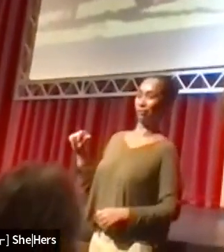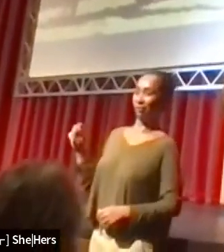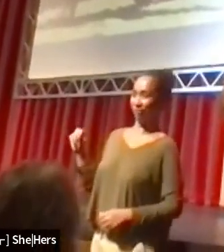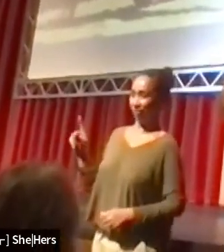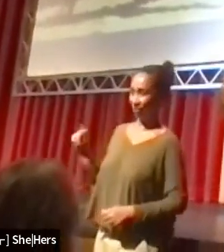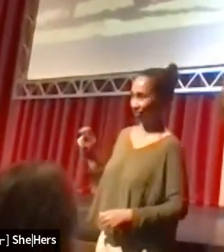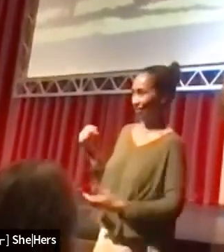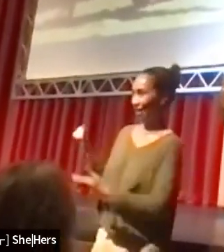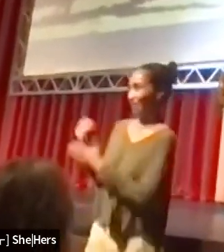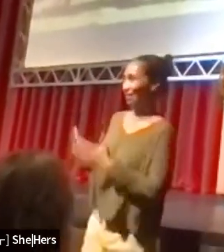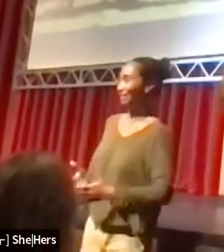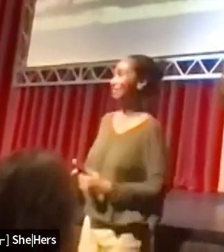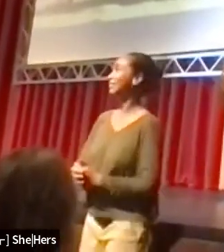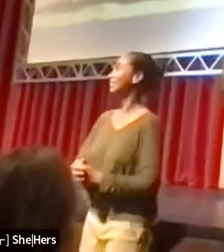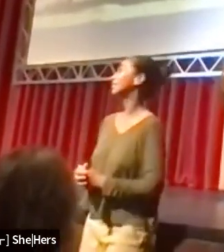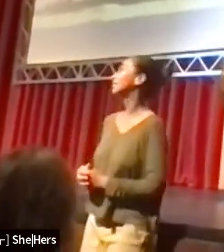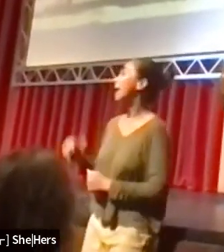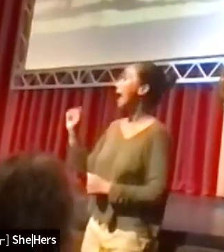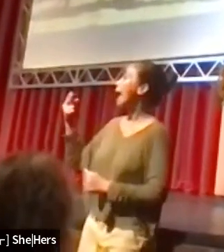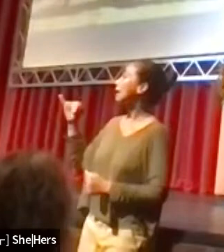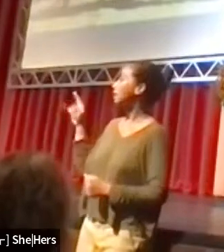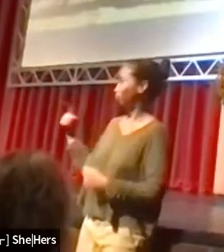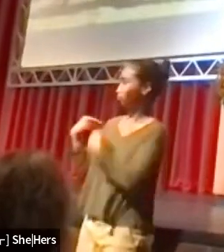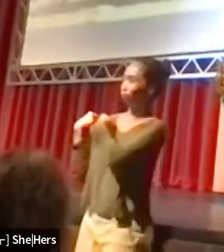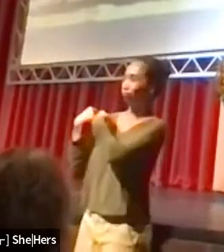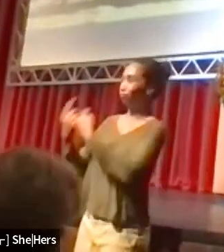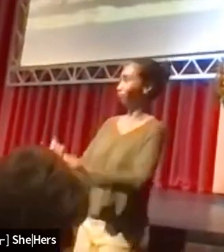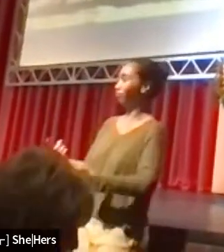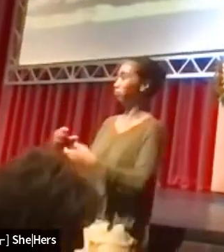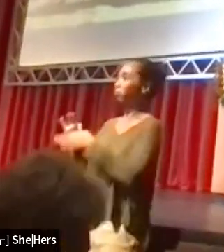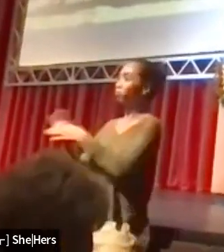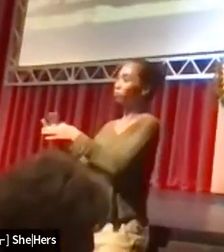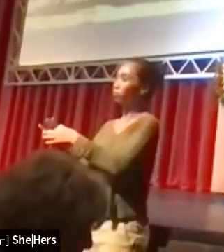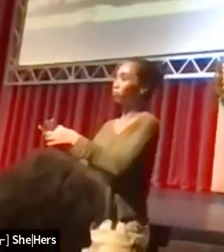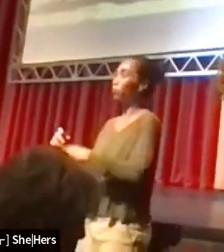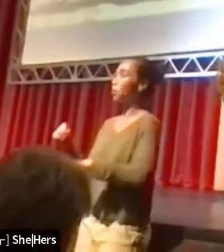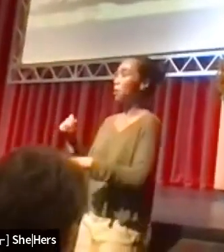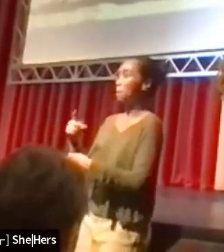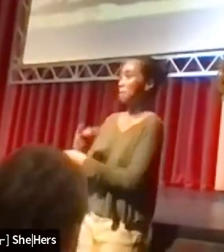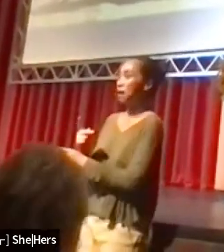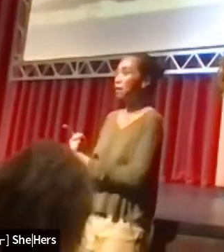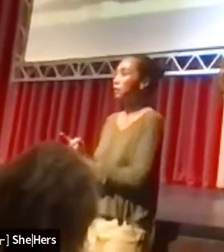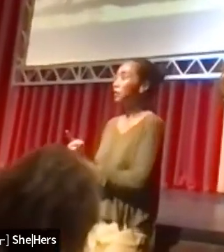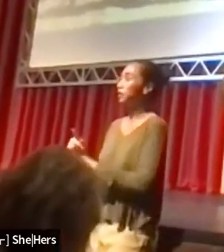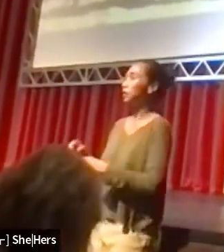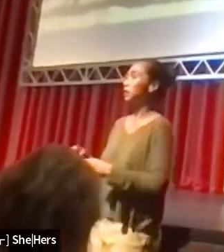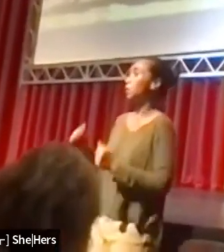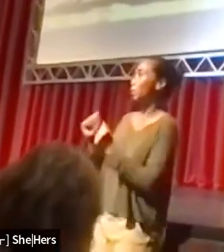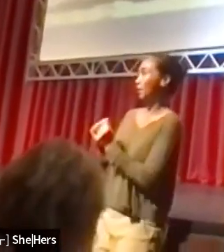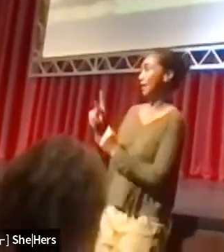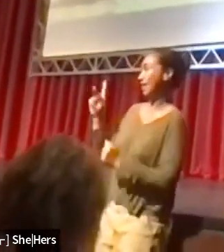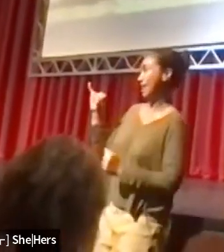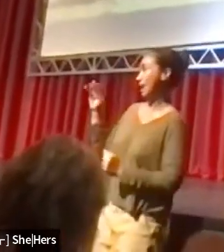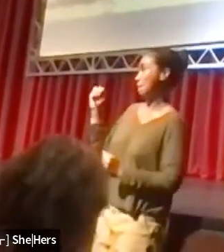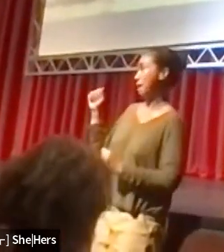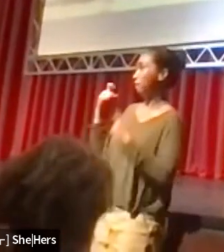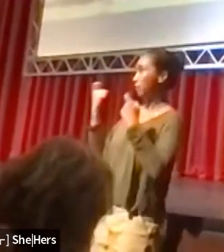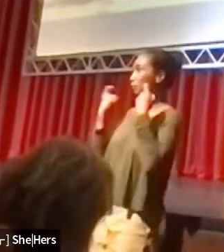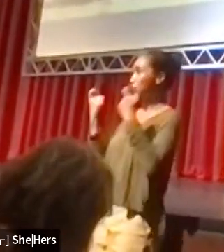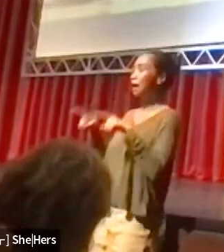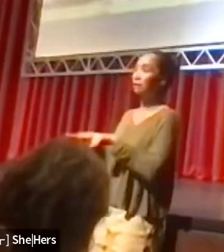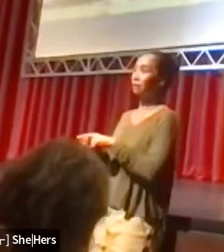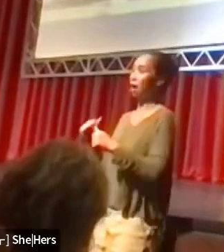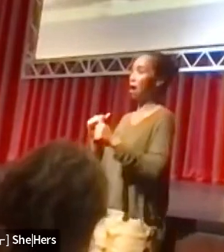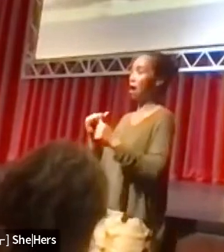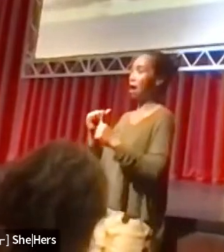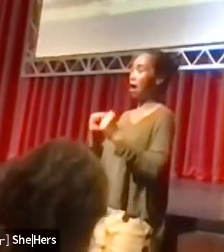Ahi Kurunaharan. Ahi has been a long-time collaborator with Tolta Productions and Kiamana Festival as an